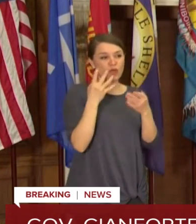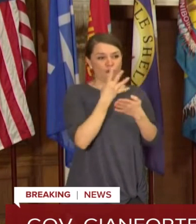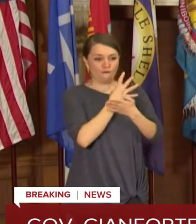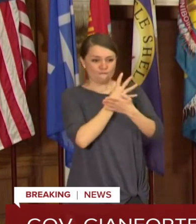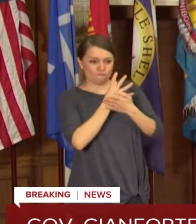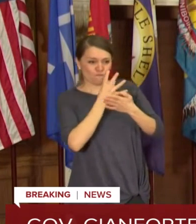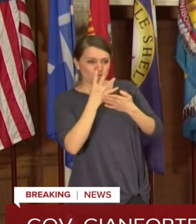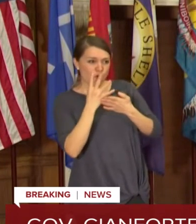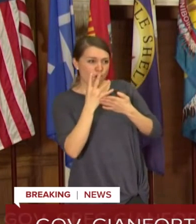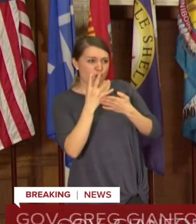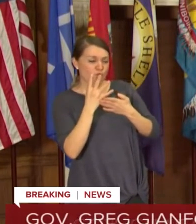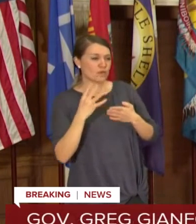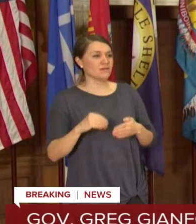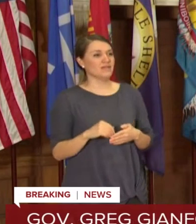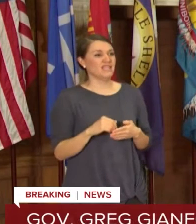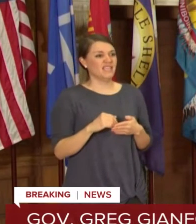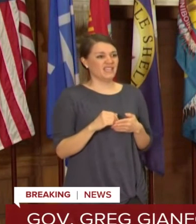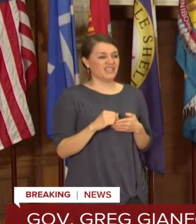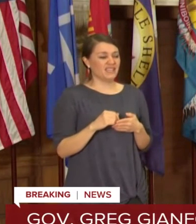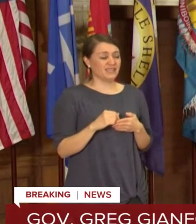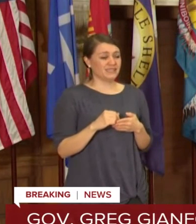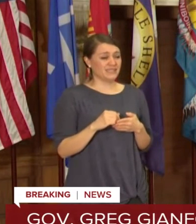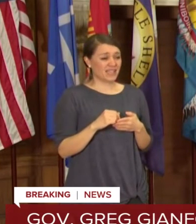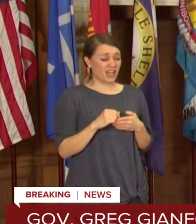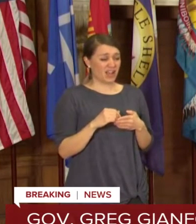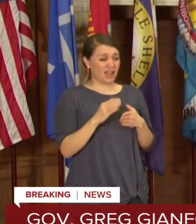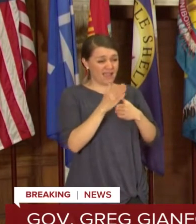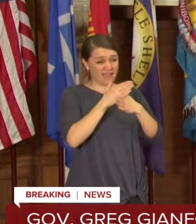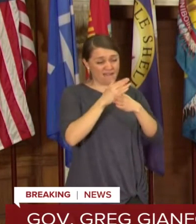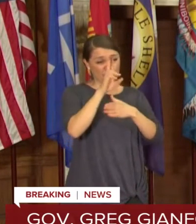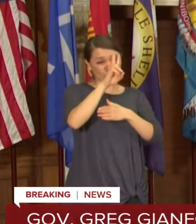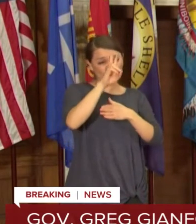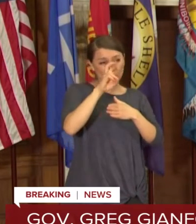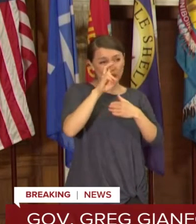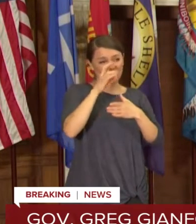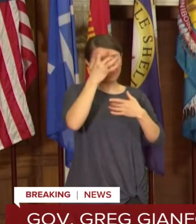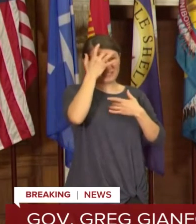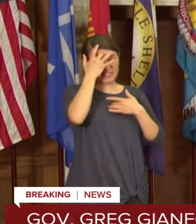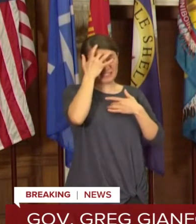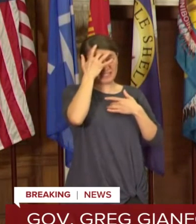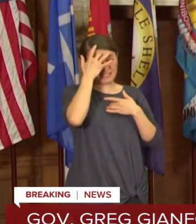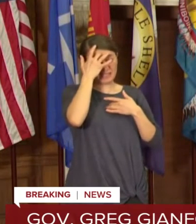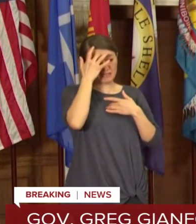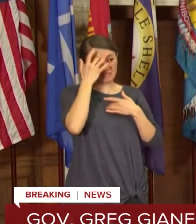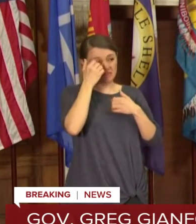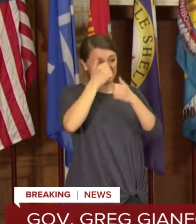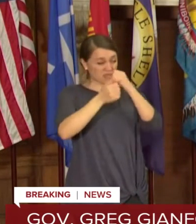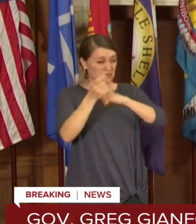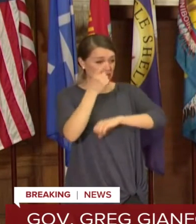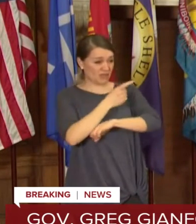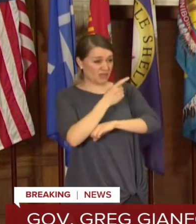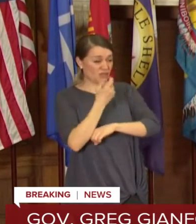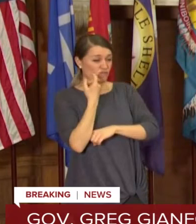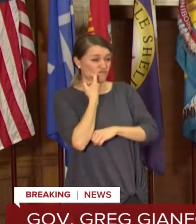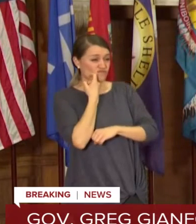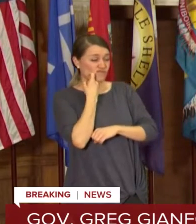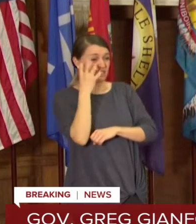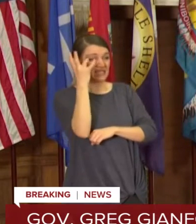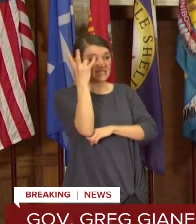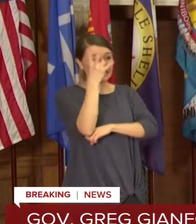are averaging less than 200 cases per day. Over the last 7 days, we've averaged